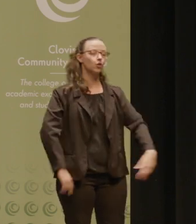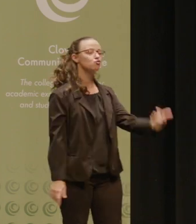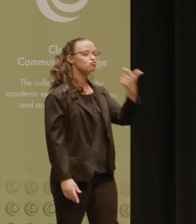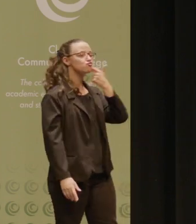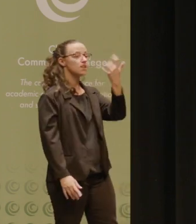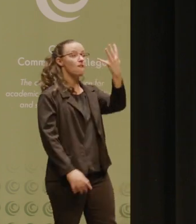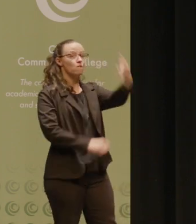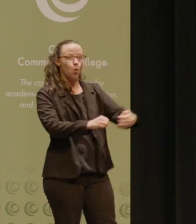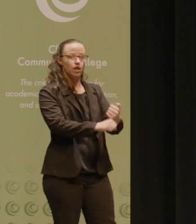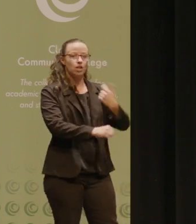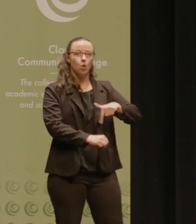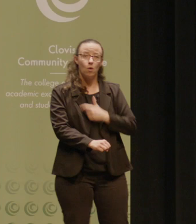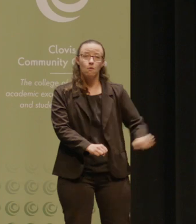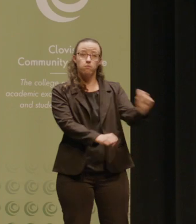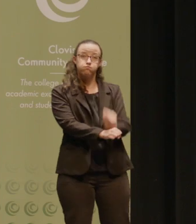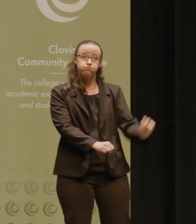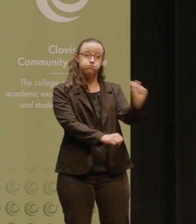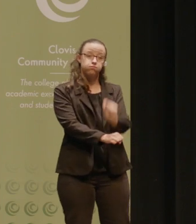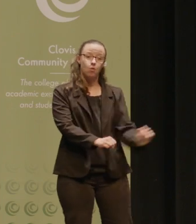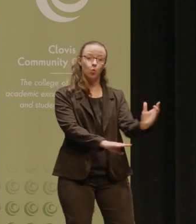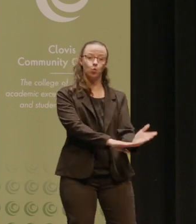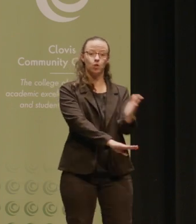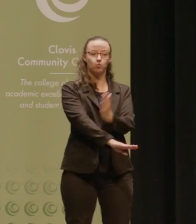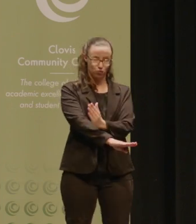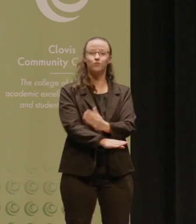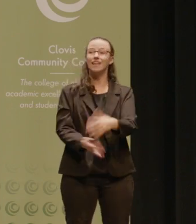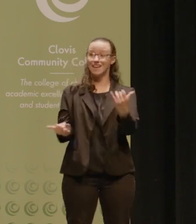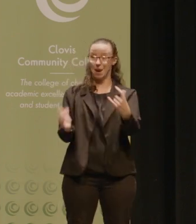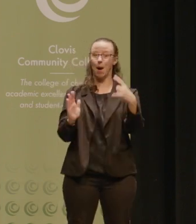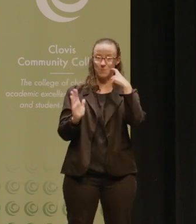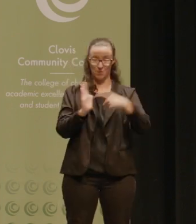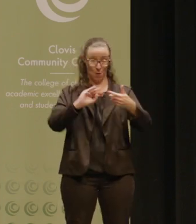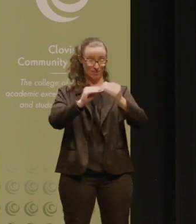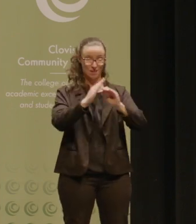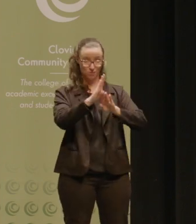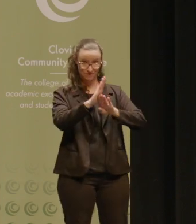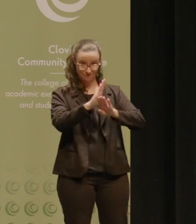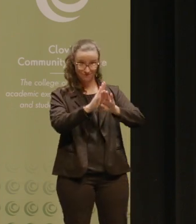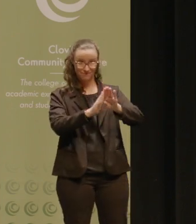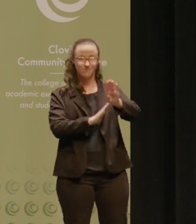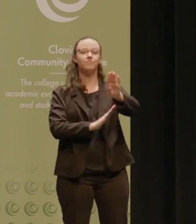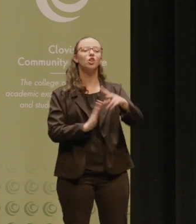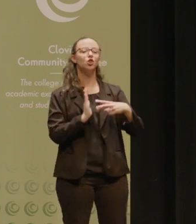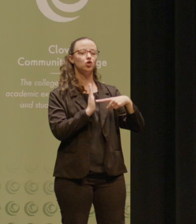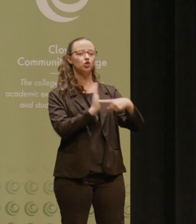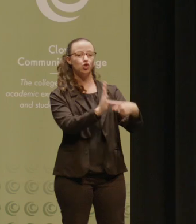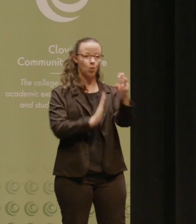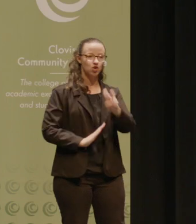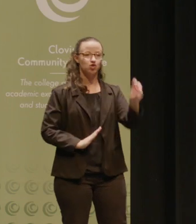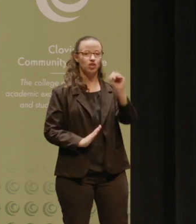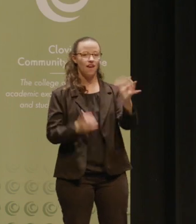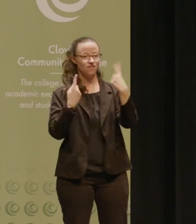4 years, we have been working together to improve this, and look at that trajectory. It shows a journey of